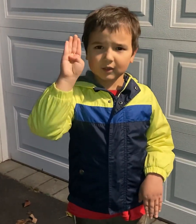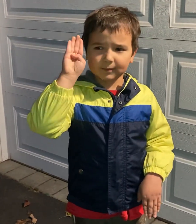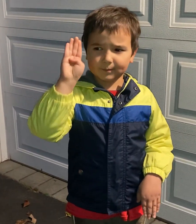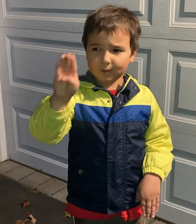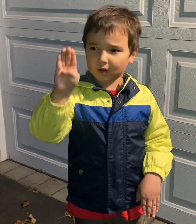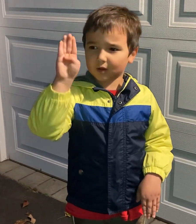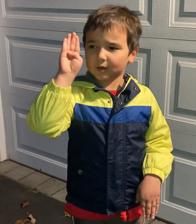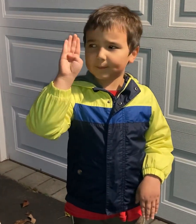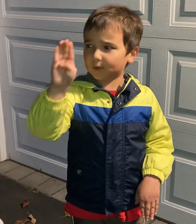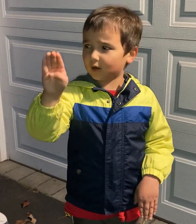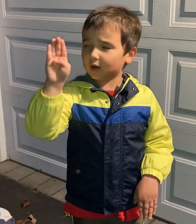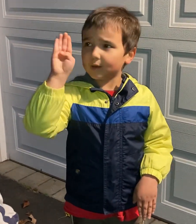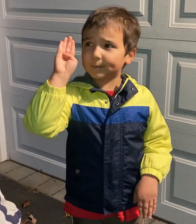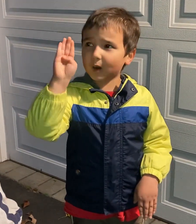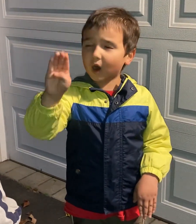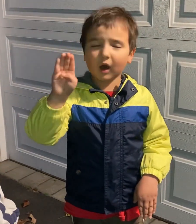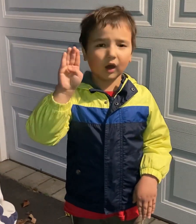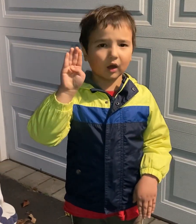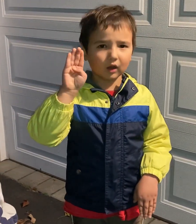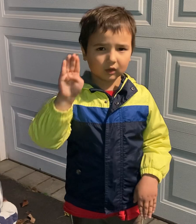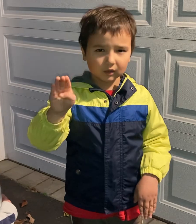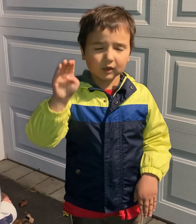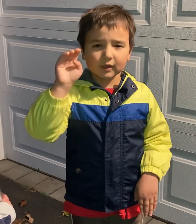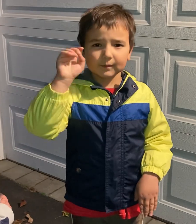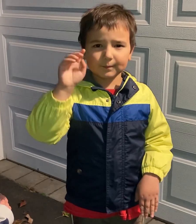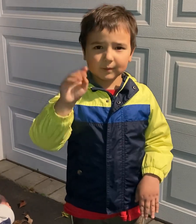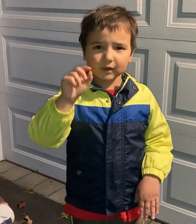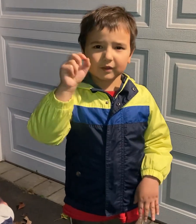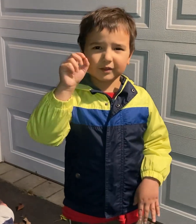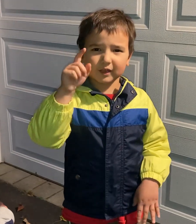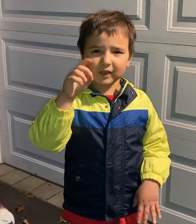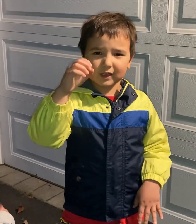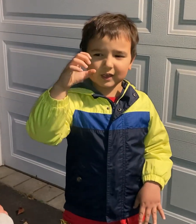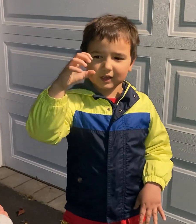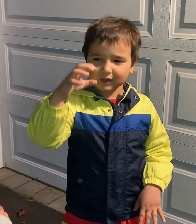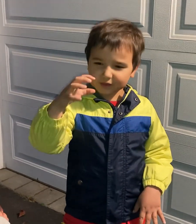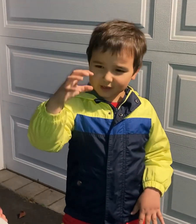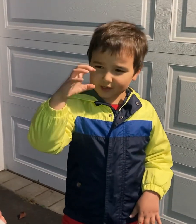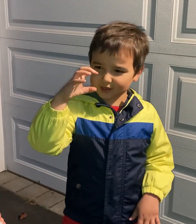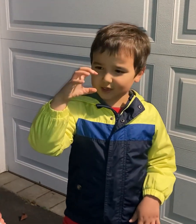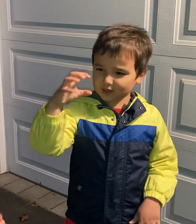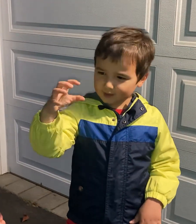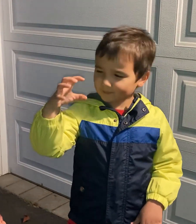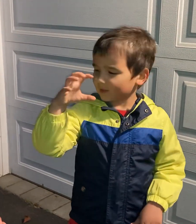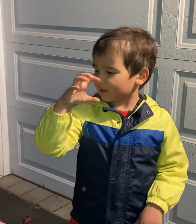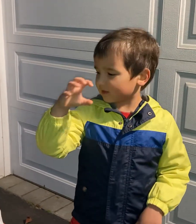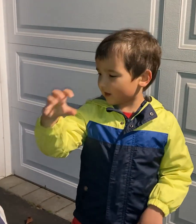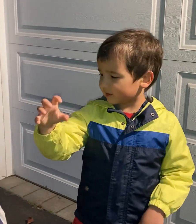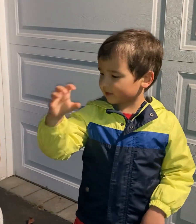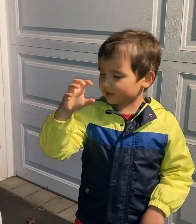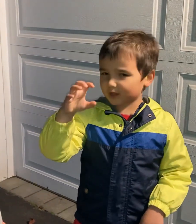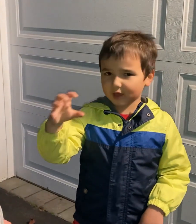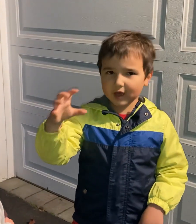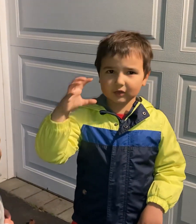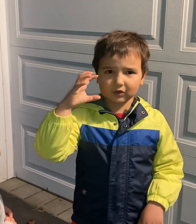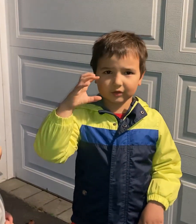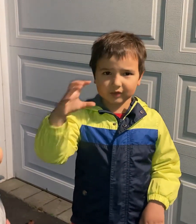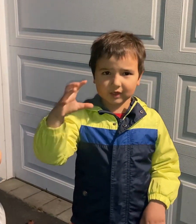B, B, ball. C, C, this is a letter C.